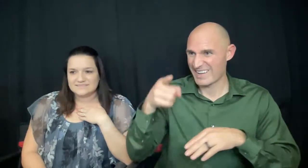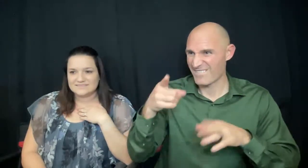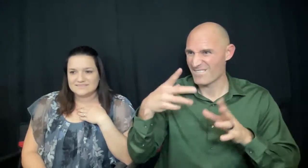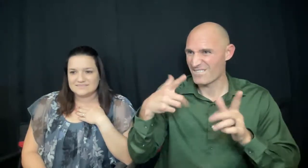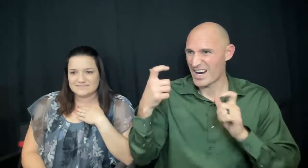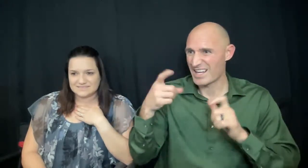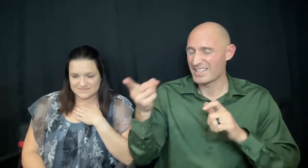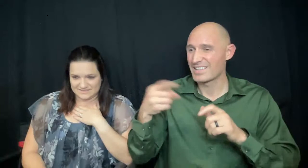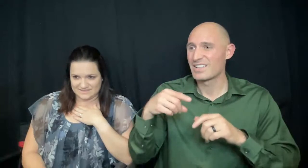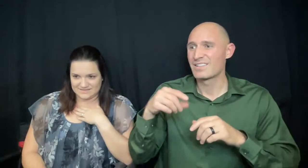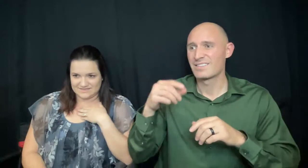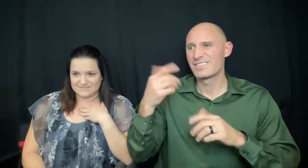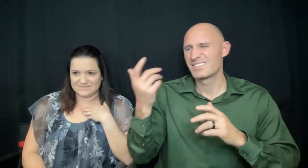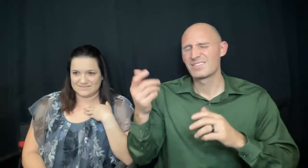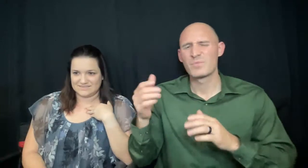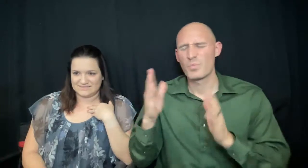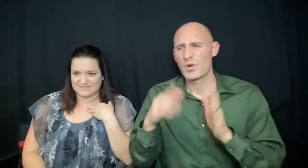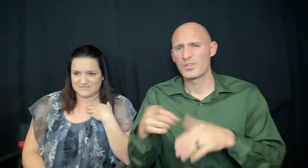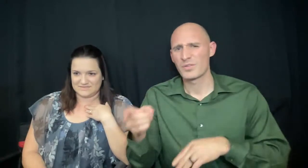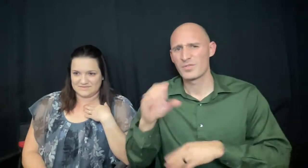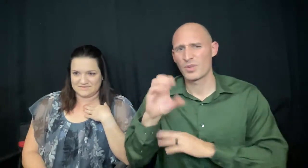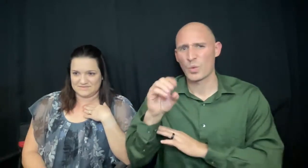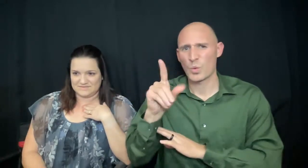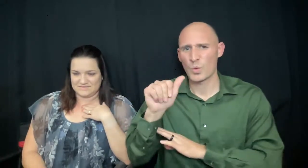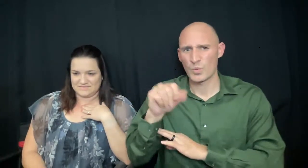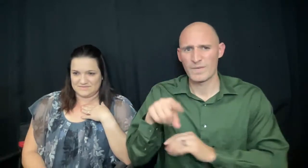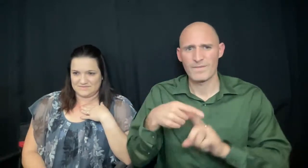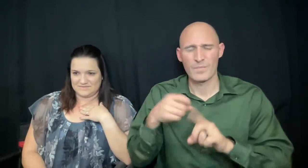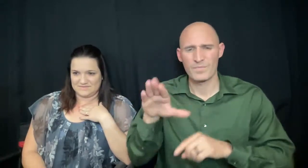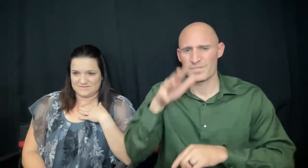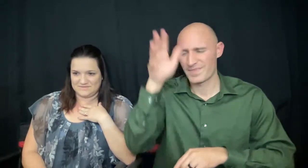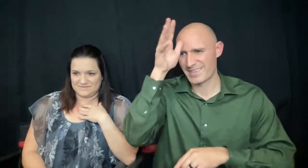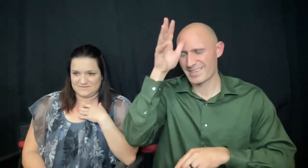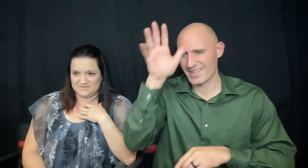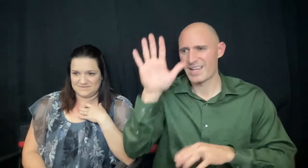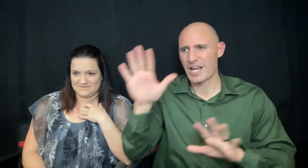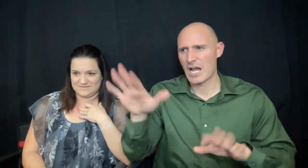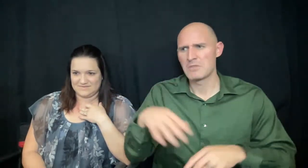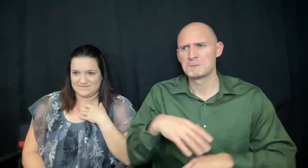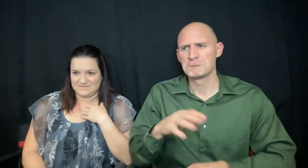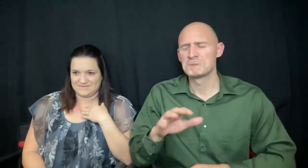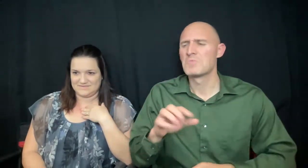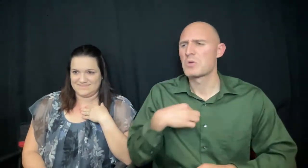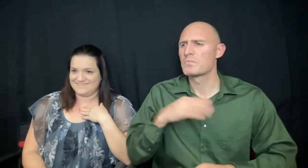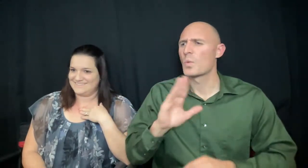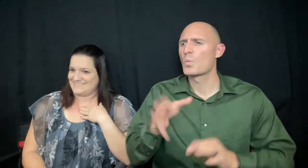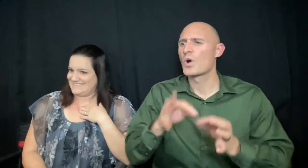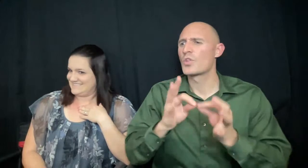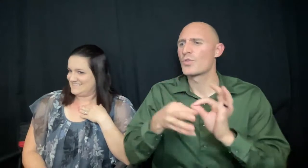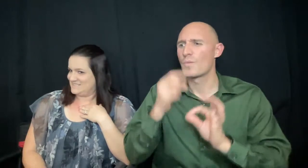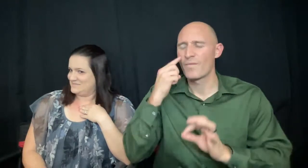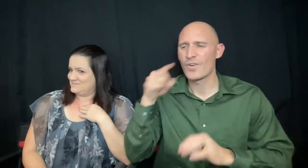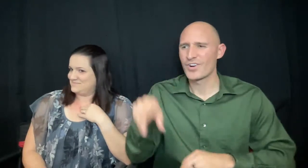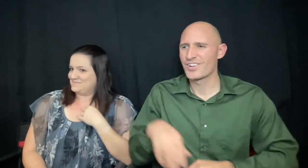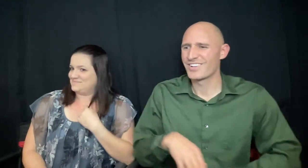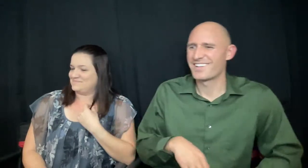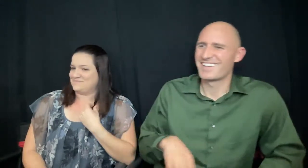for his dad. He sat beside me. He said, "Oh man, don't worry. I'm going to interpret for you." So I could keep up